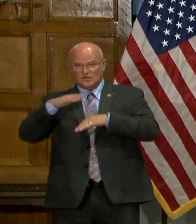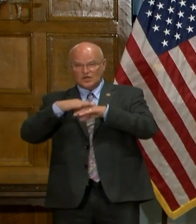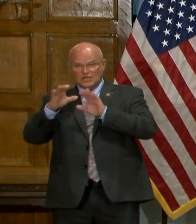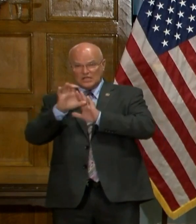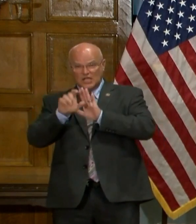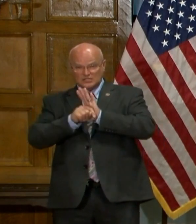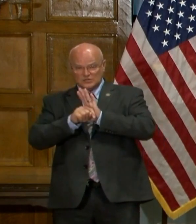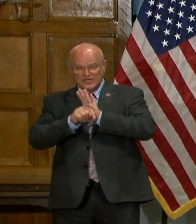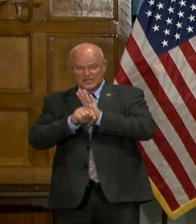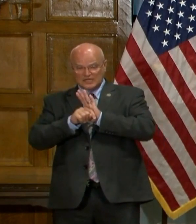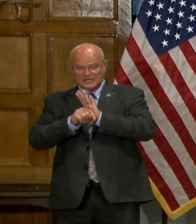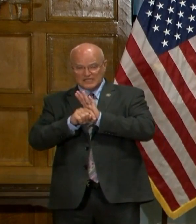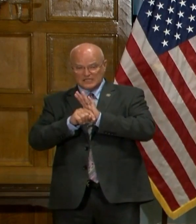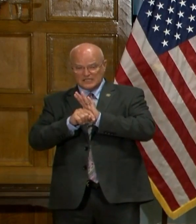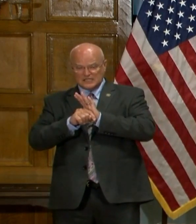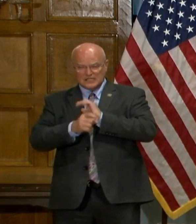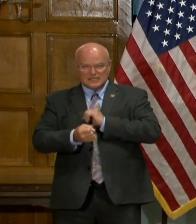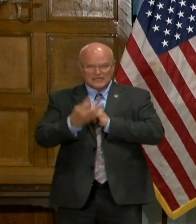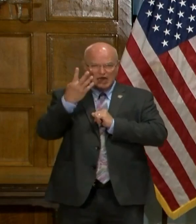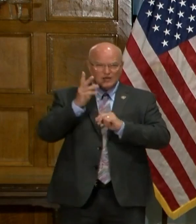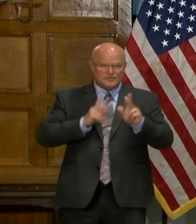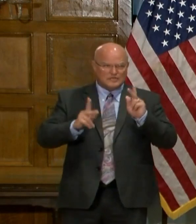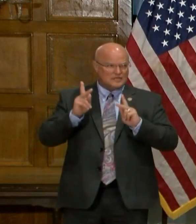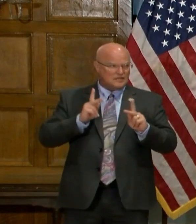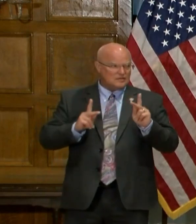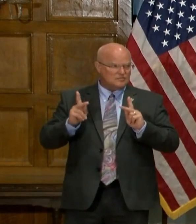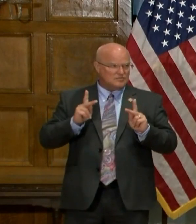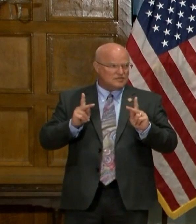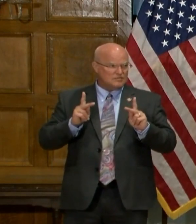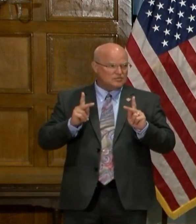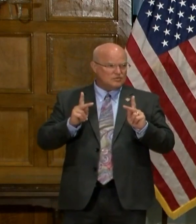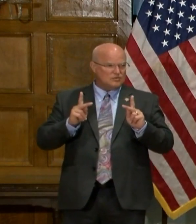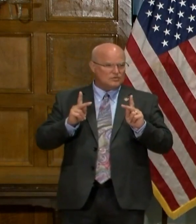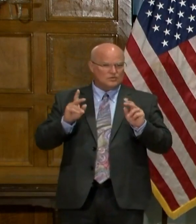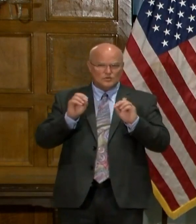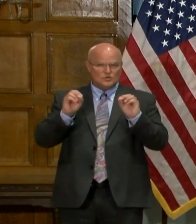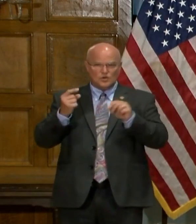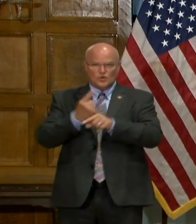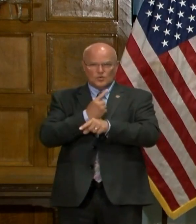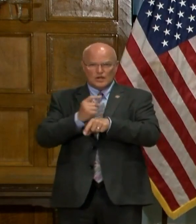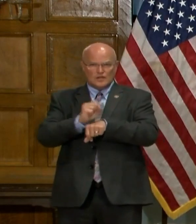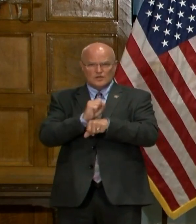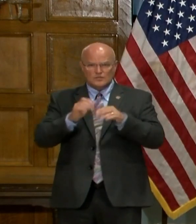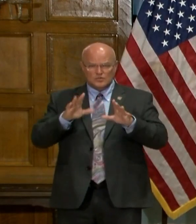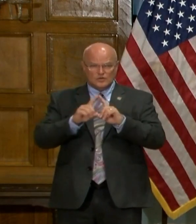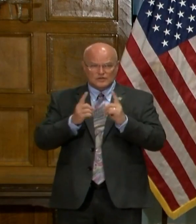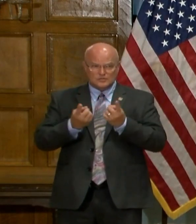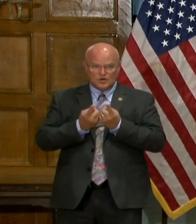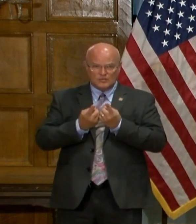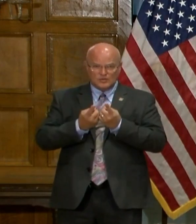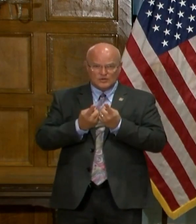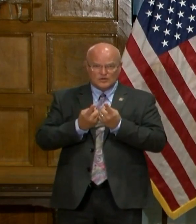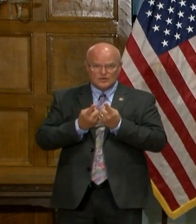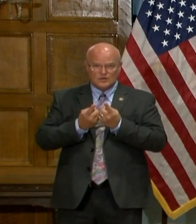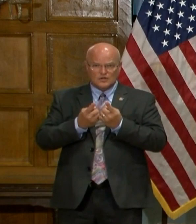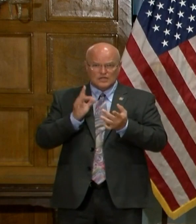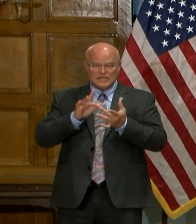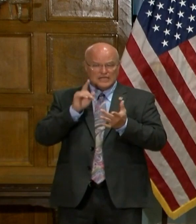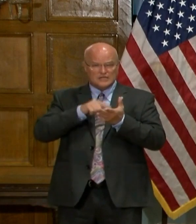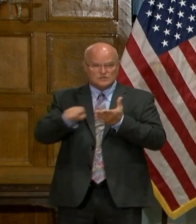contract, and then how many people, no regular employees at the department are contract